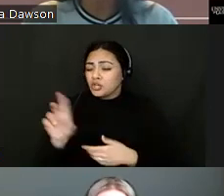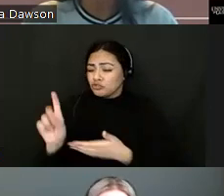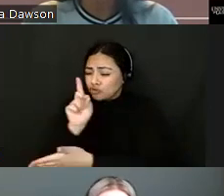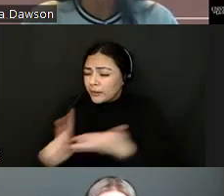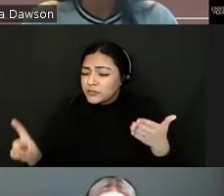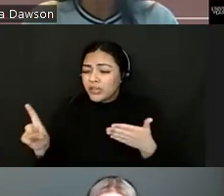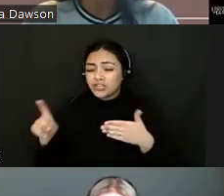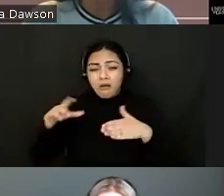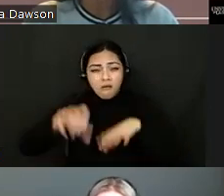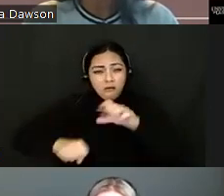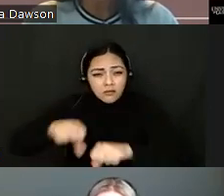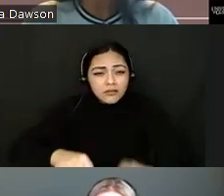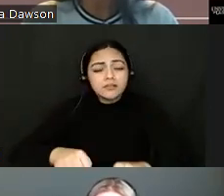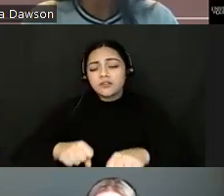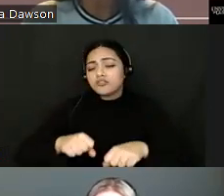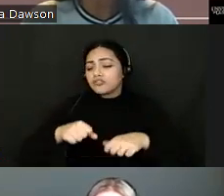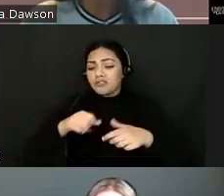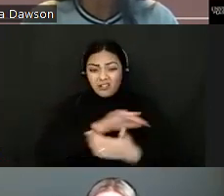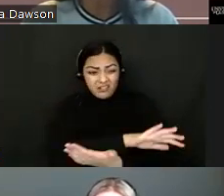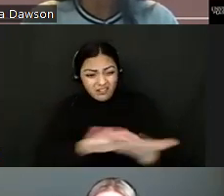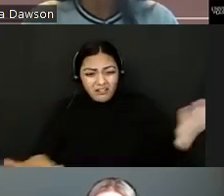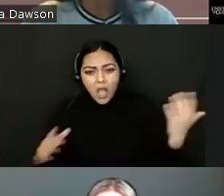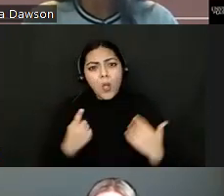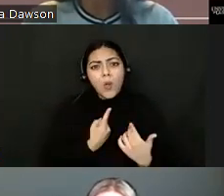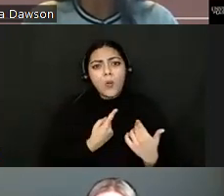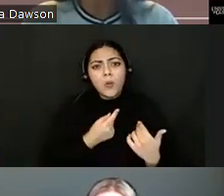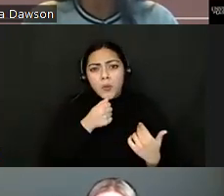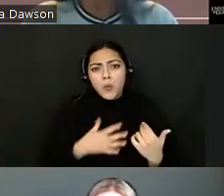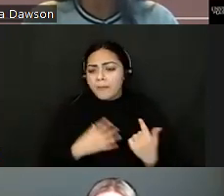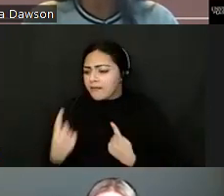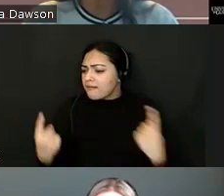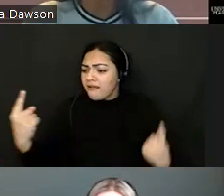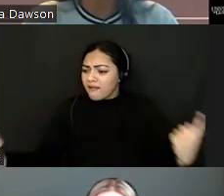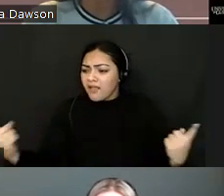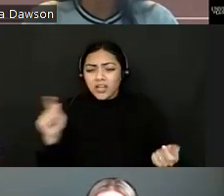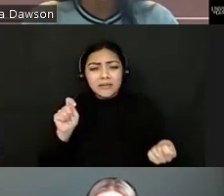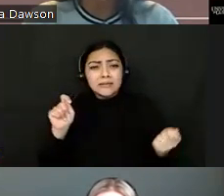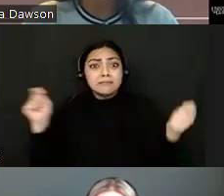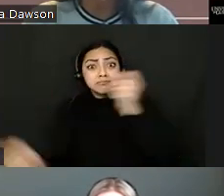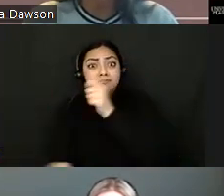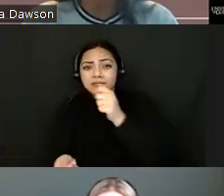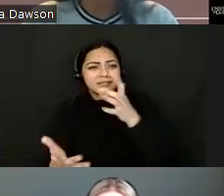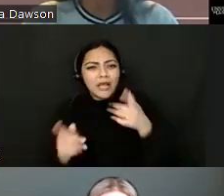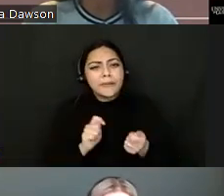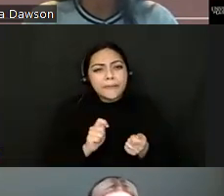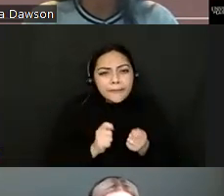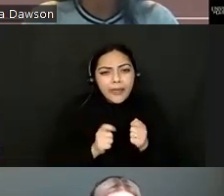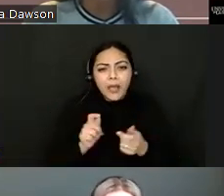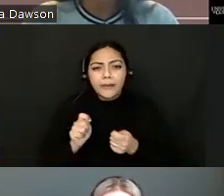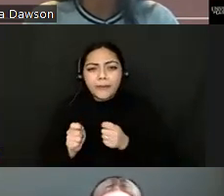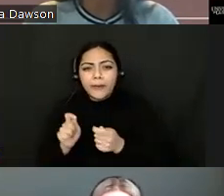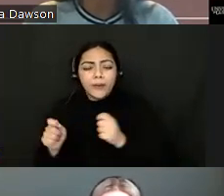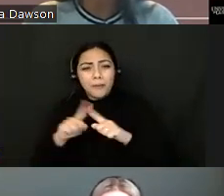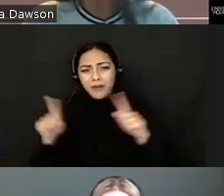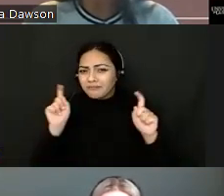colonization? Yes, we can make small changes in how we as individuals do things, and that's vitally important.